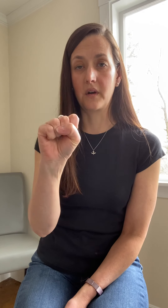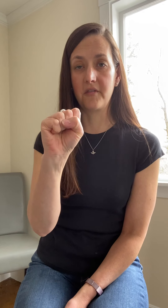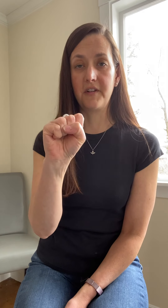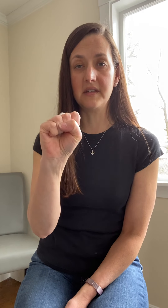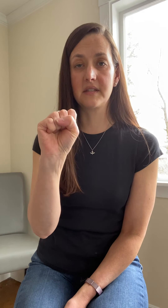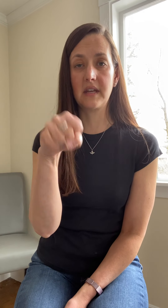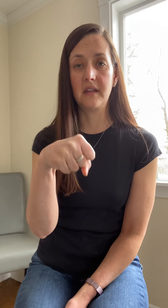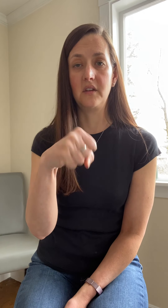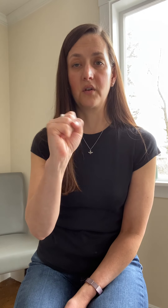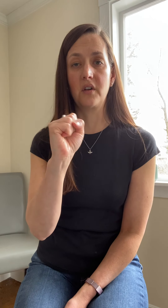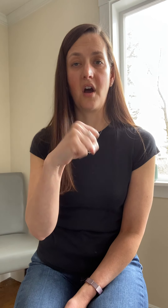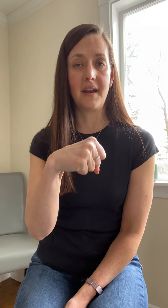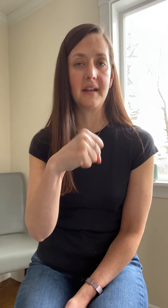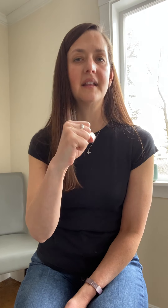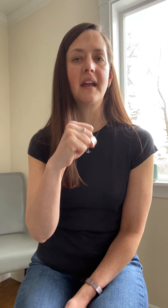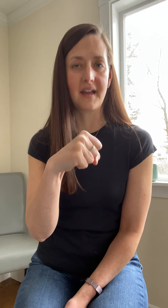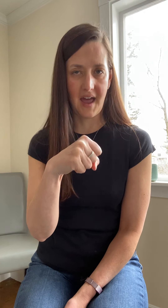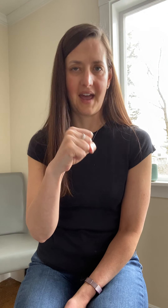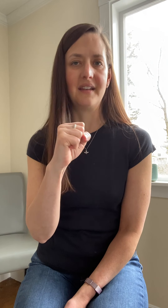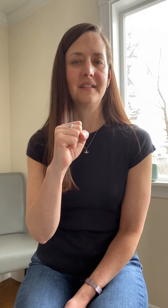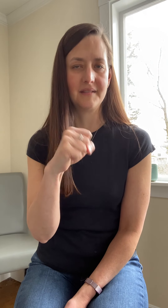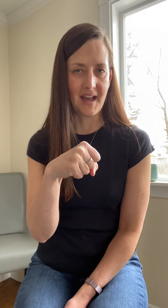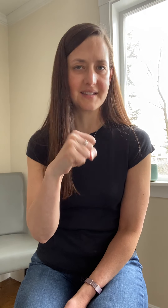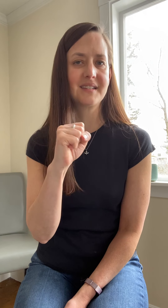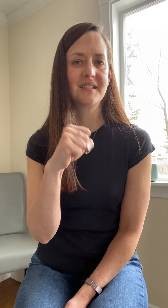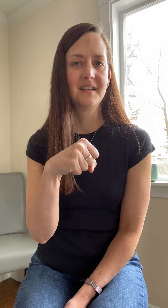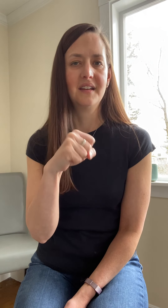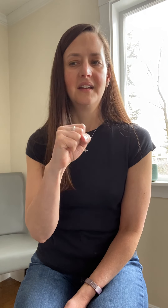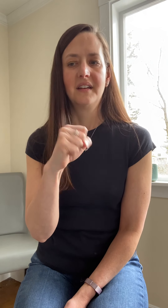a fist and you're nodding it like a head. Yes.